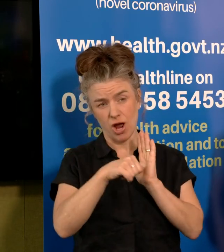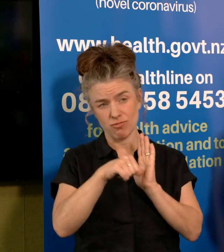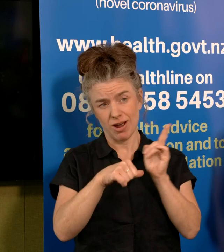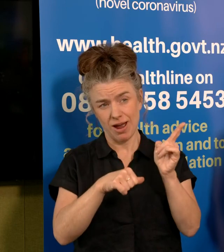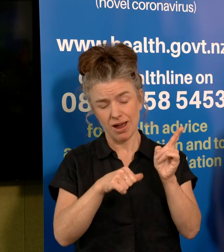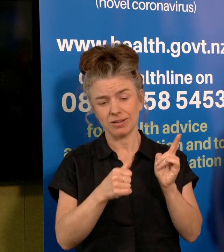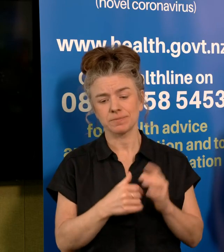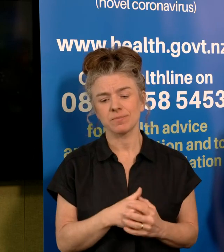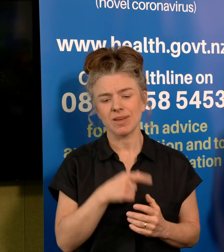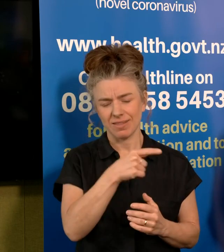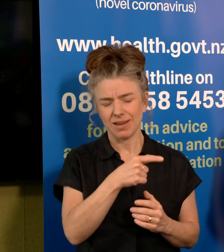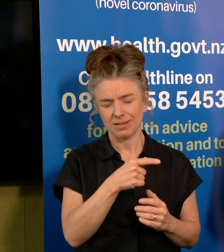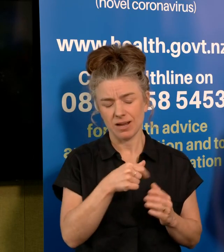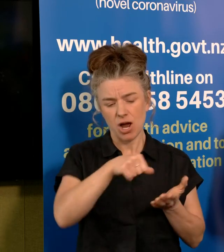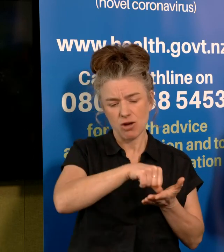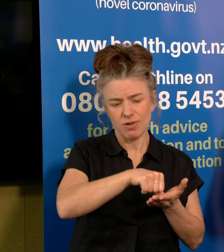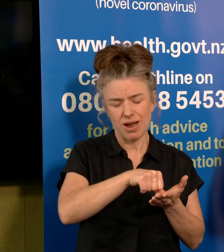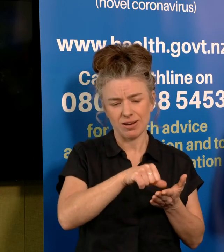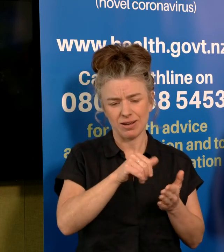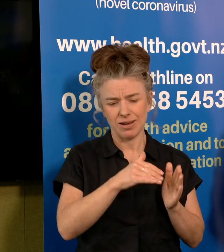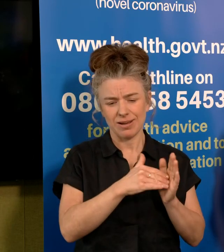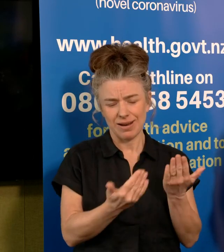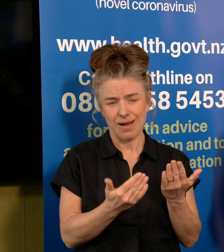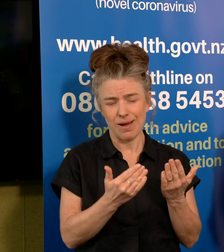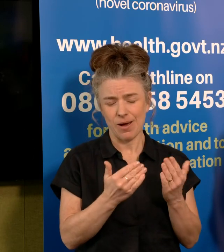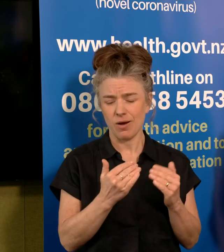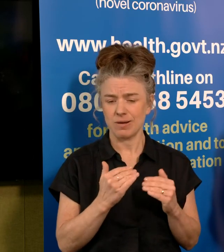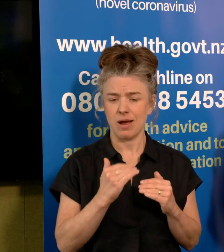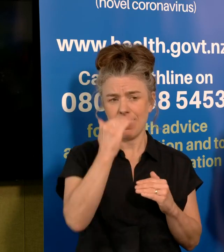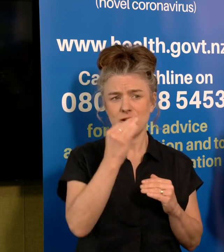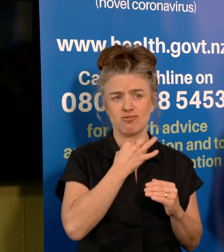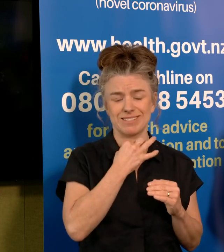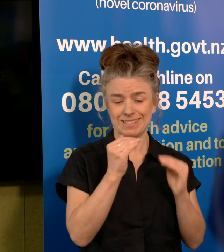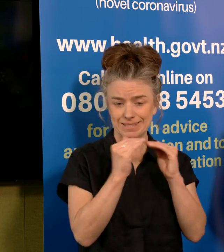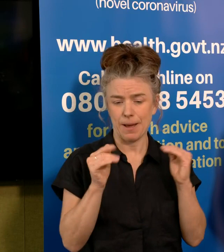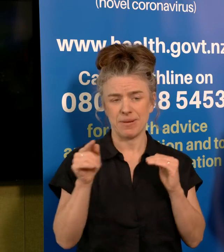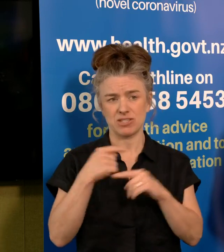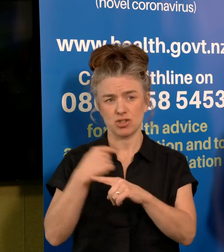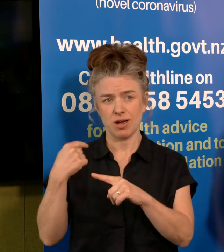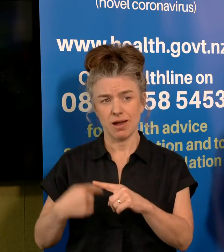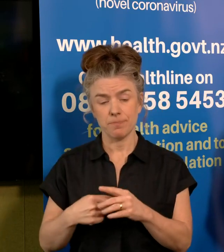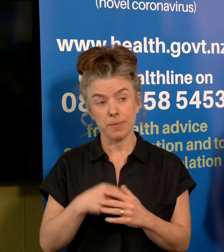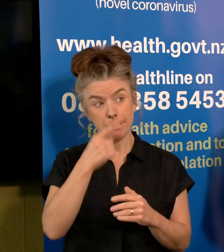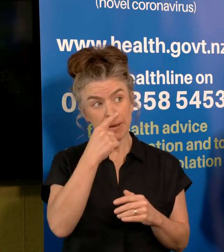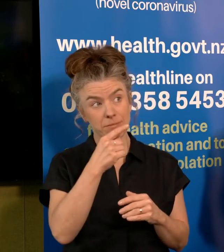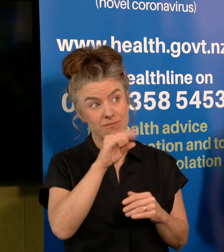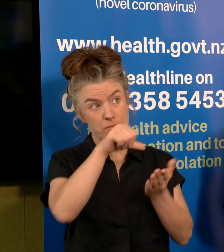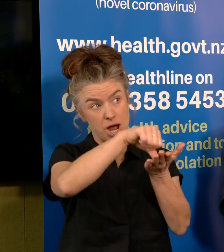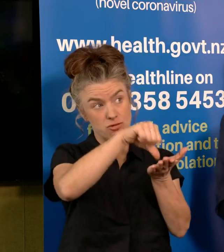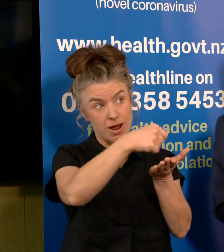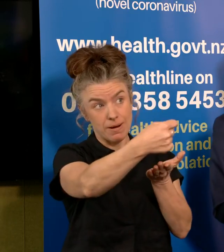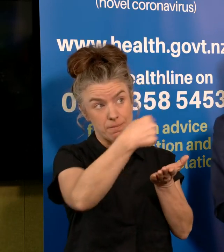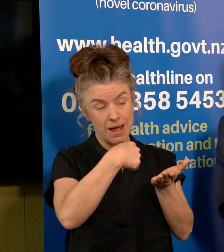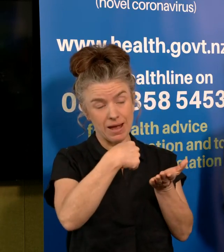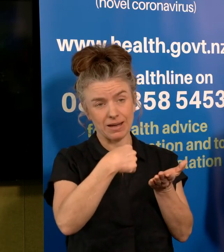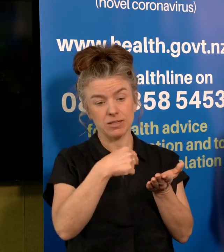been added to the small list that included China only previously, where we are not allowing people to come into New Zealand unless they